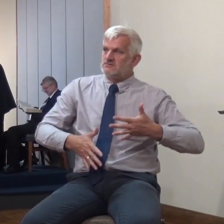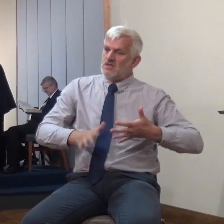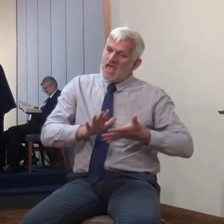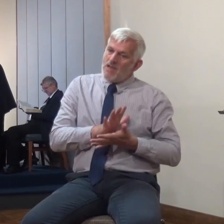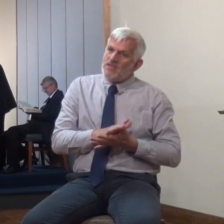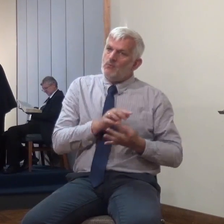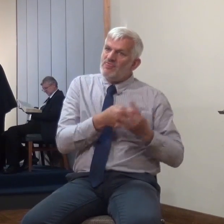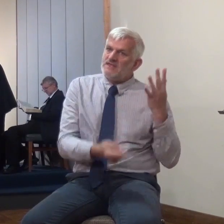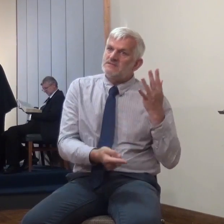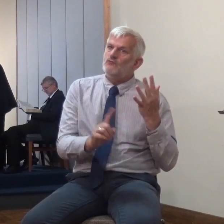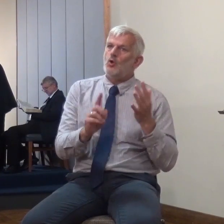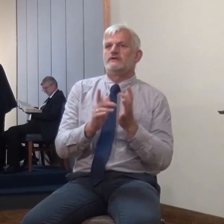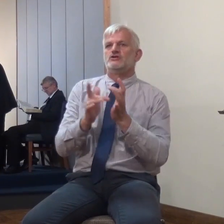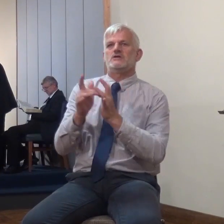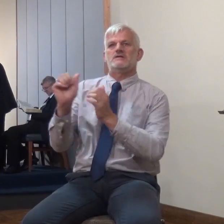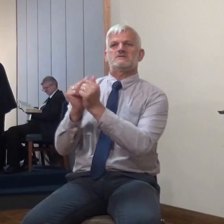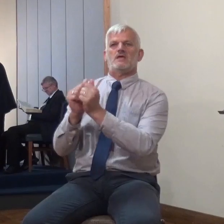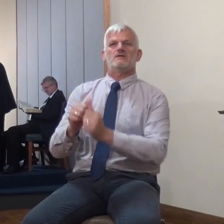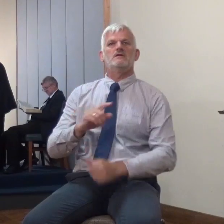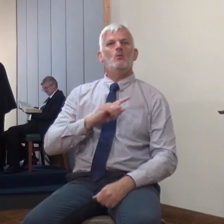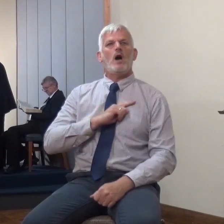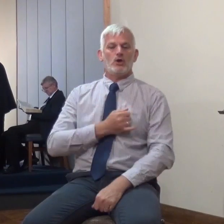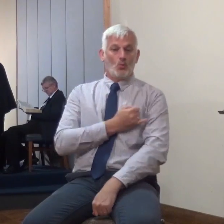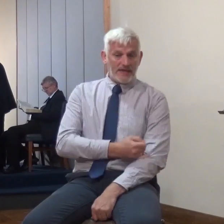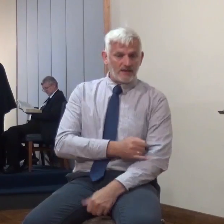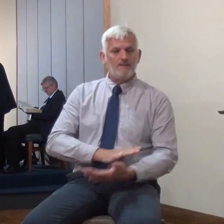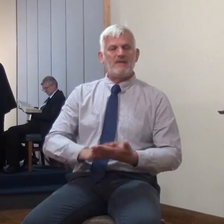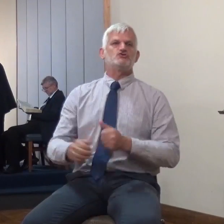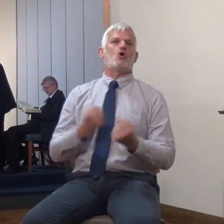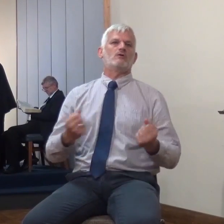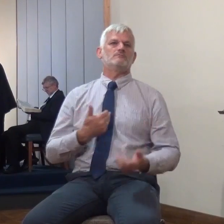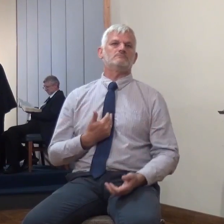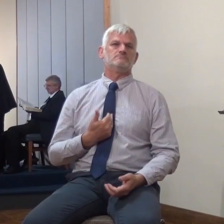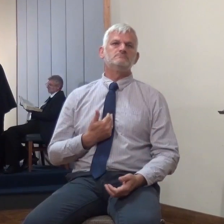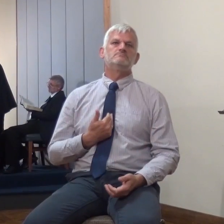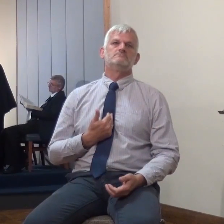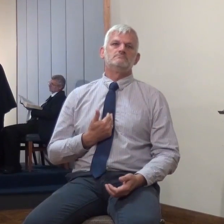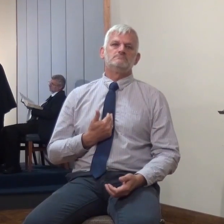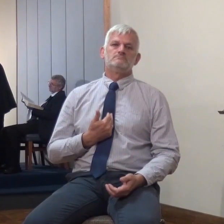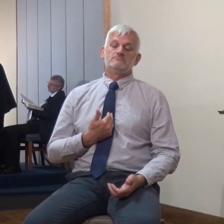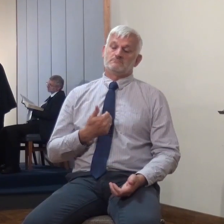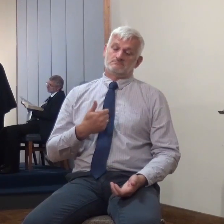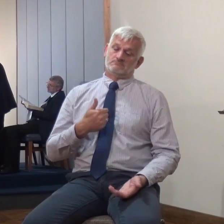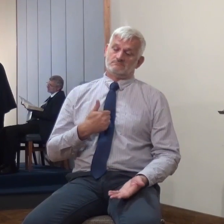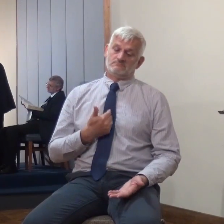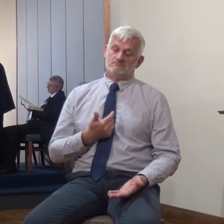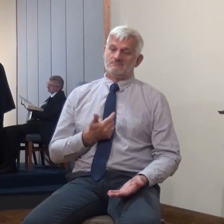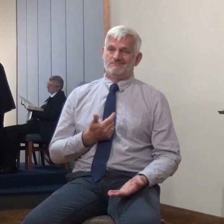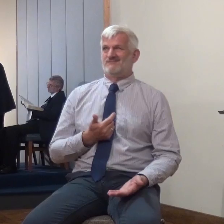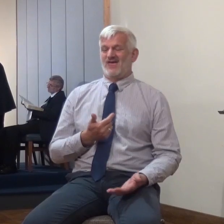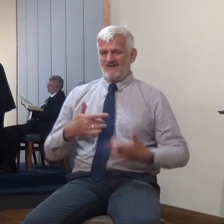sake. For when I am weak, then am I strong. I am become a fool in